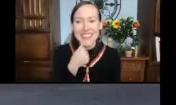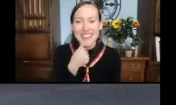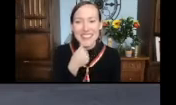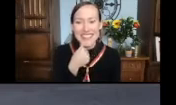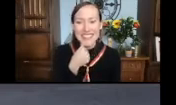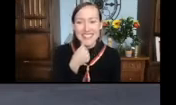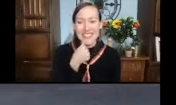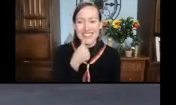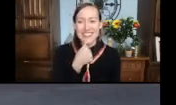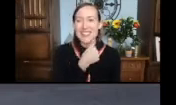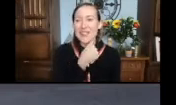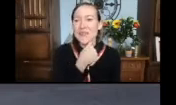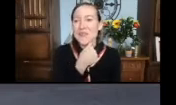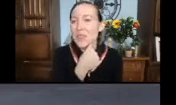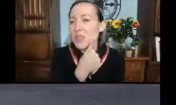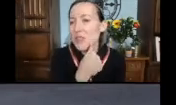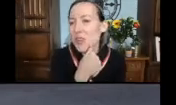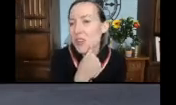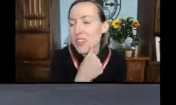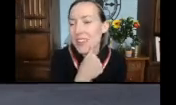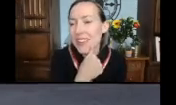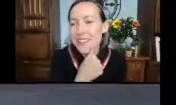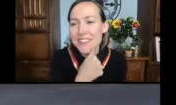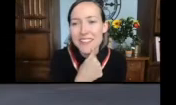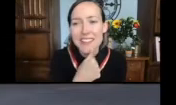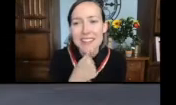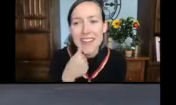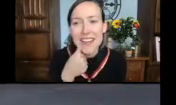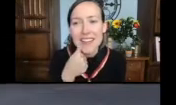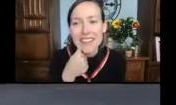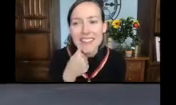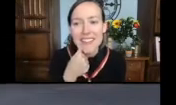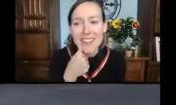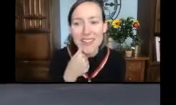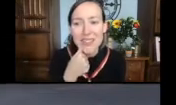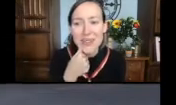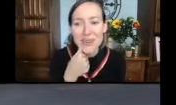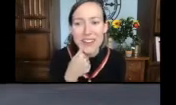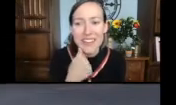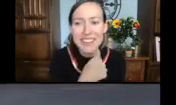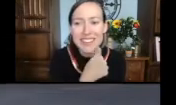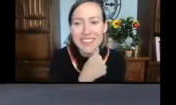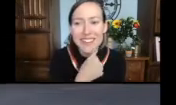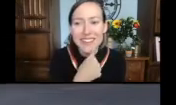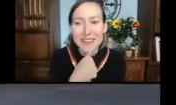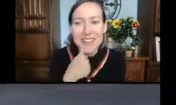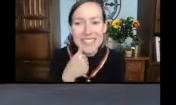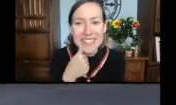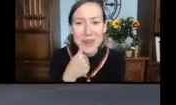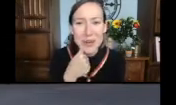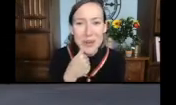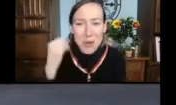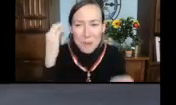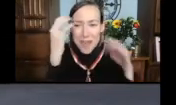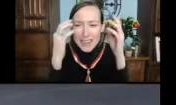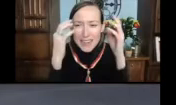Nice. So you start on the left. Nice. And go to the right. Oh, I see